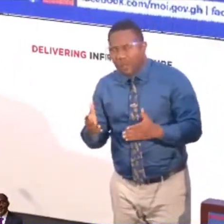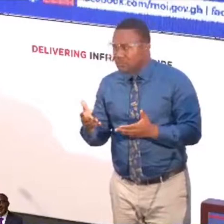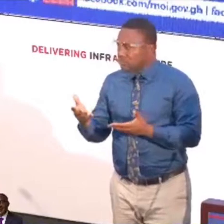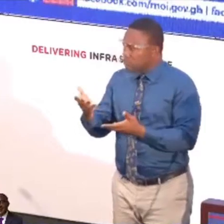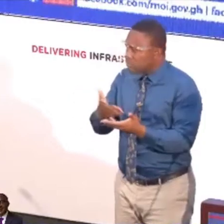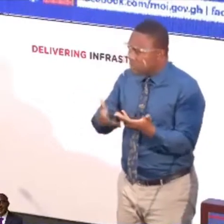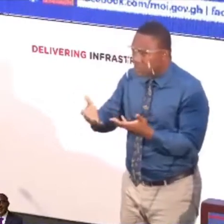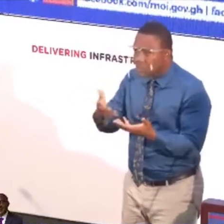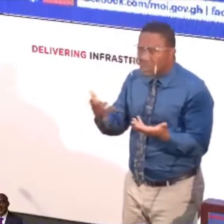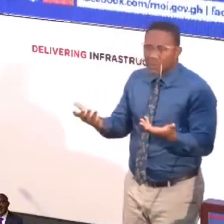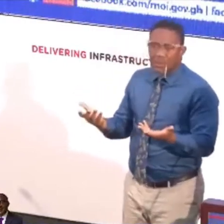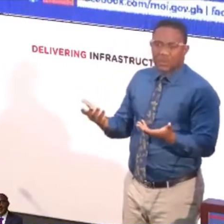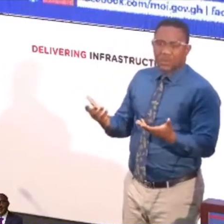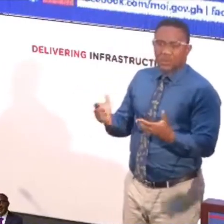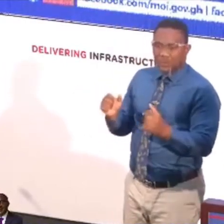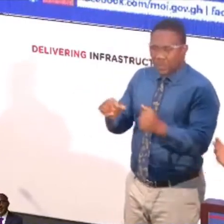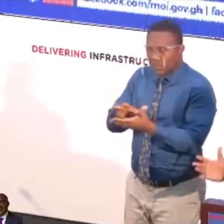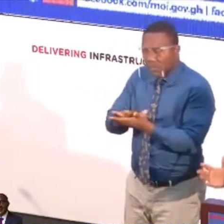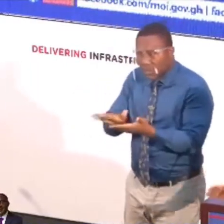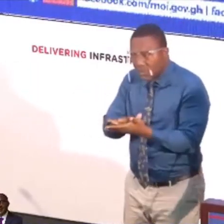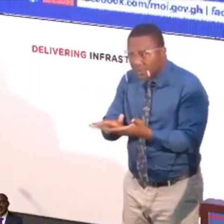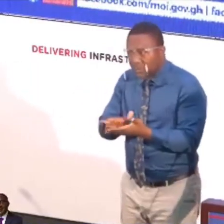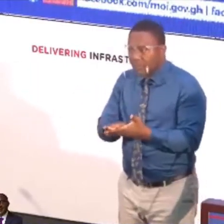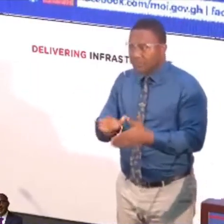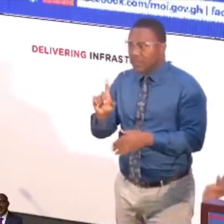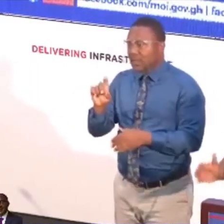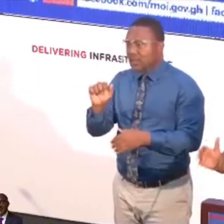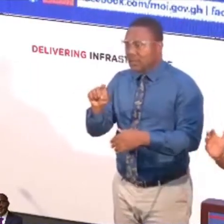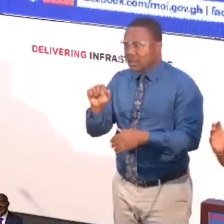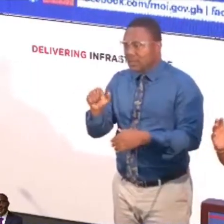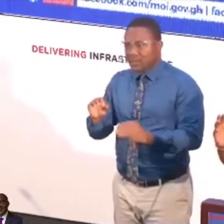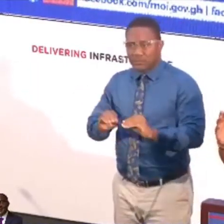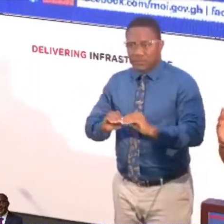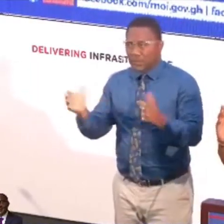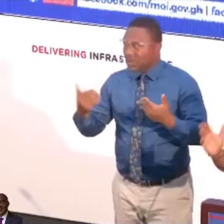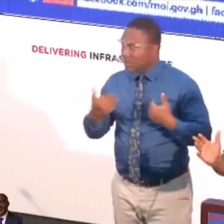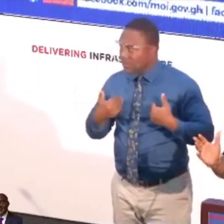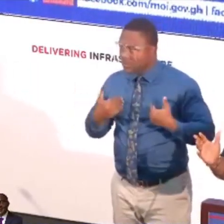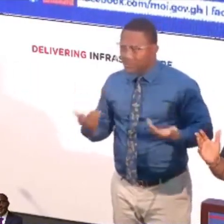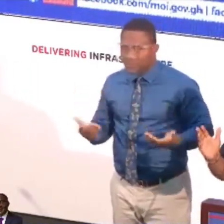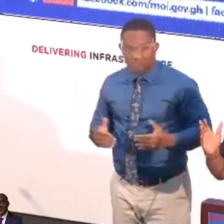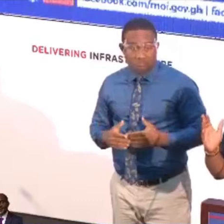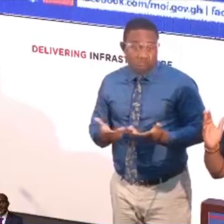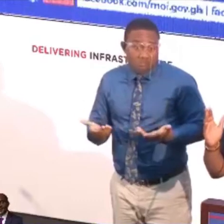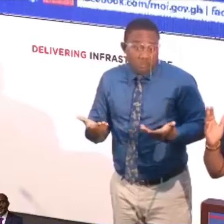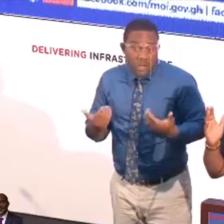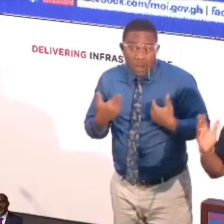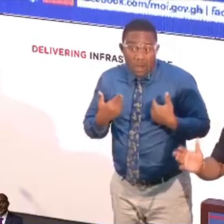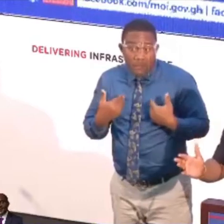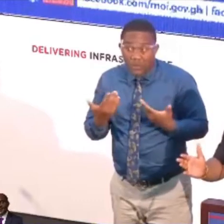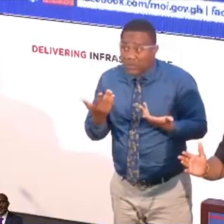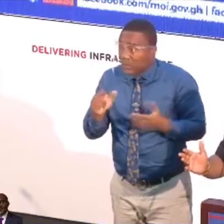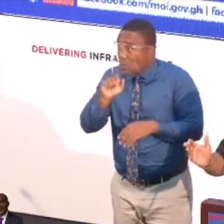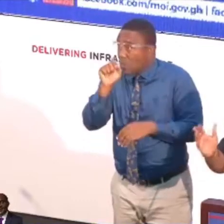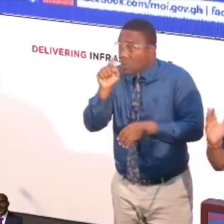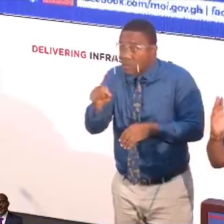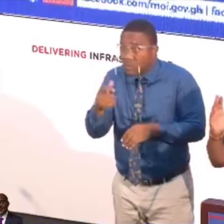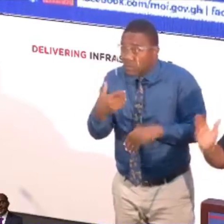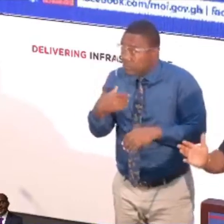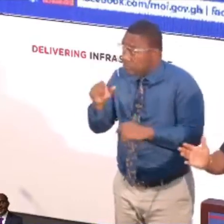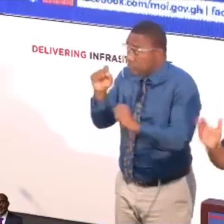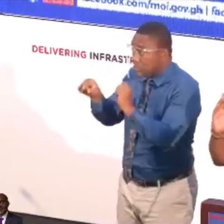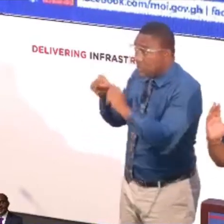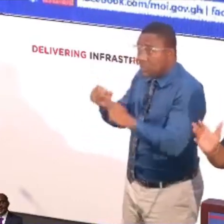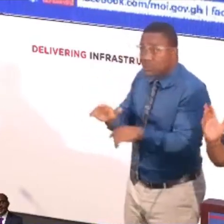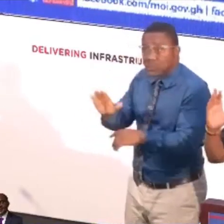and transparency, and the data is available. The invited colleagues, if you do have a question, if you indicate